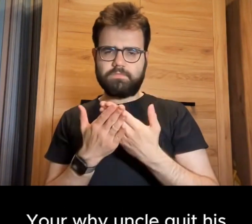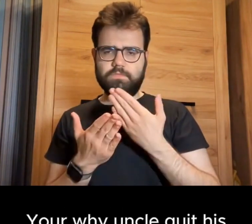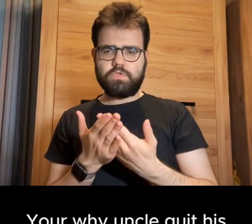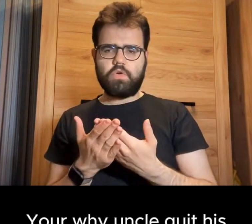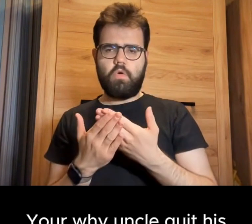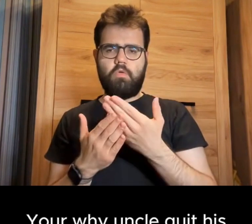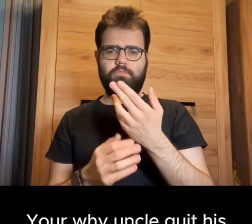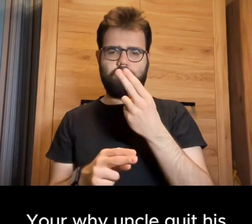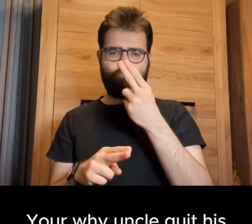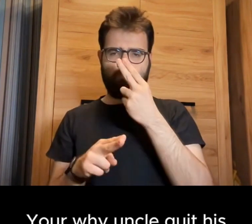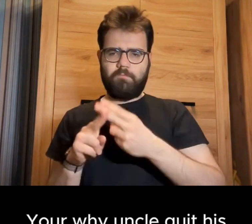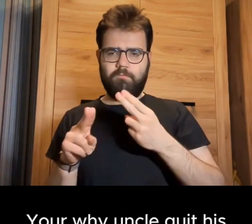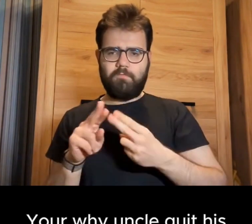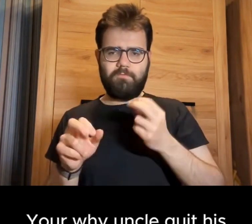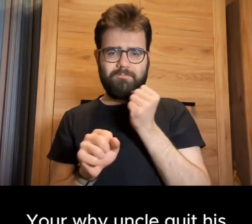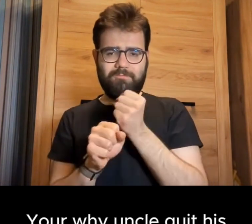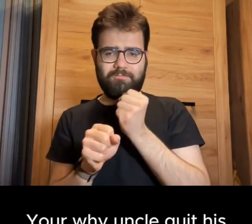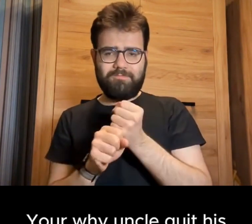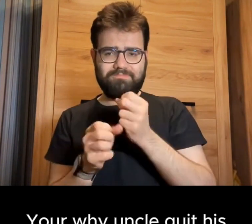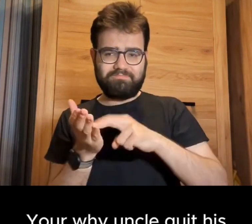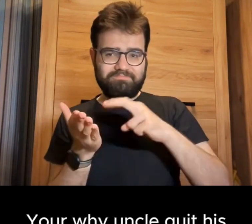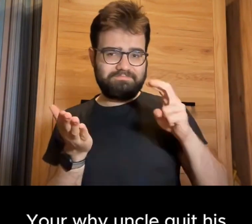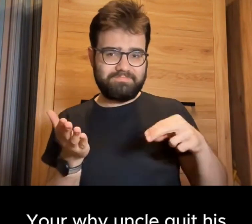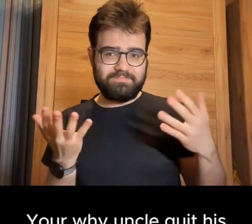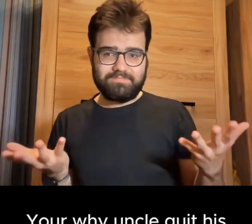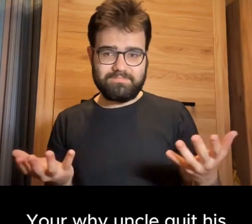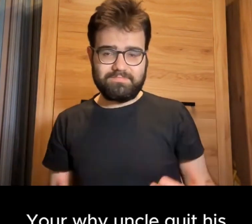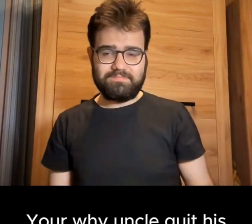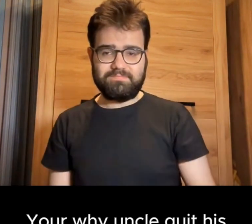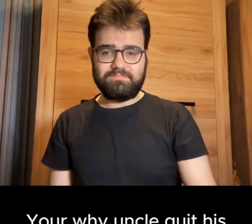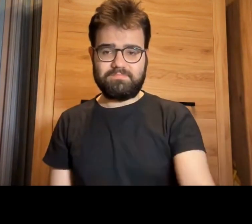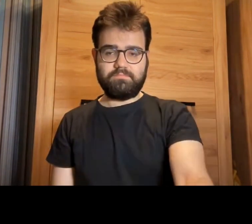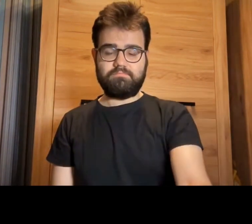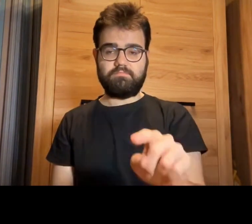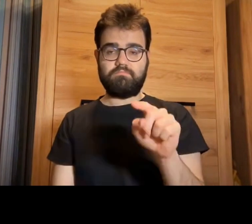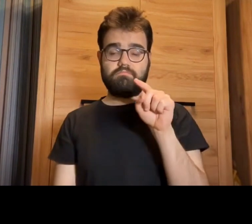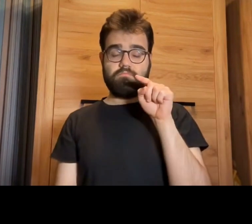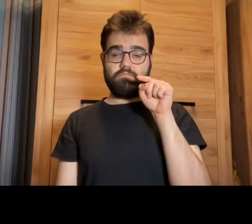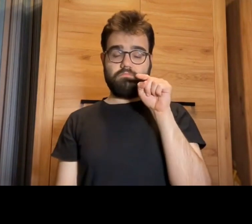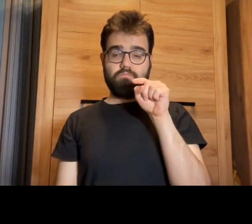Your why uncle job quit.